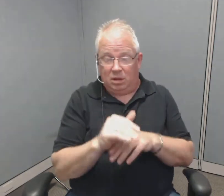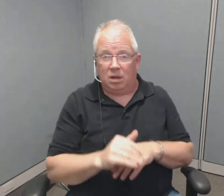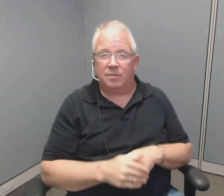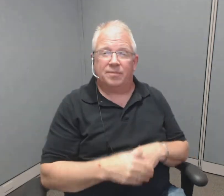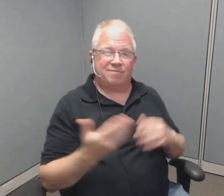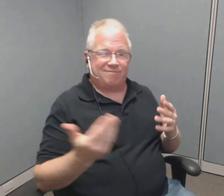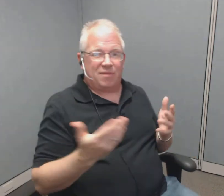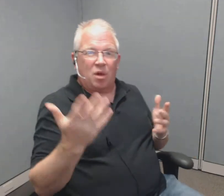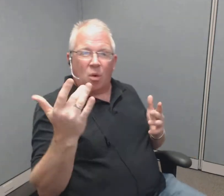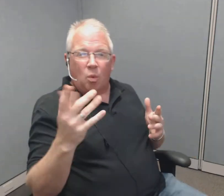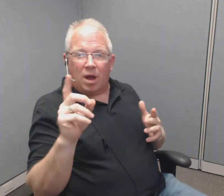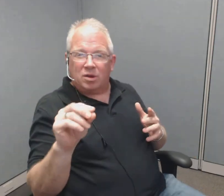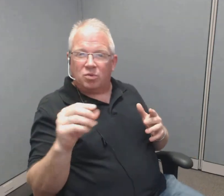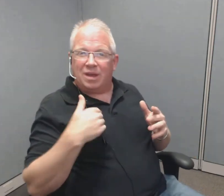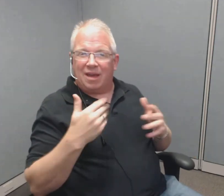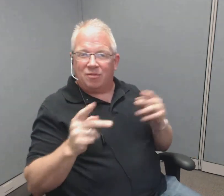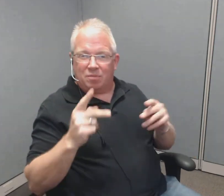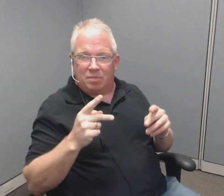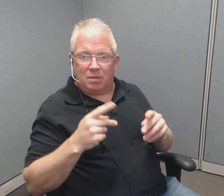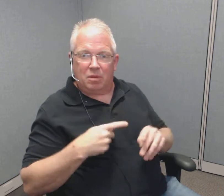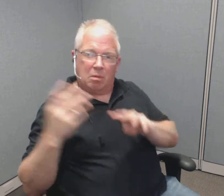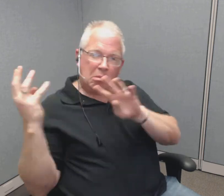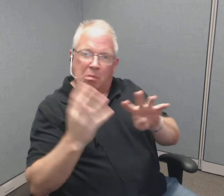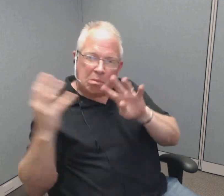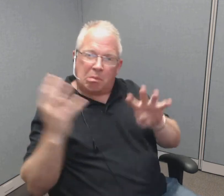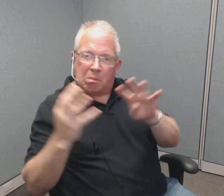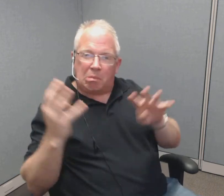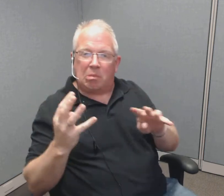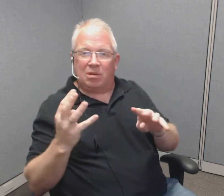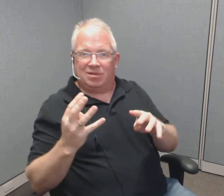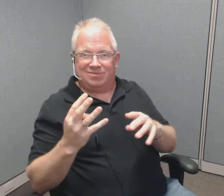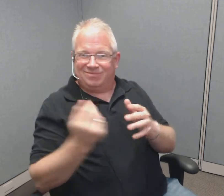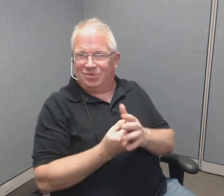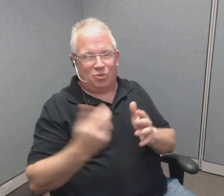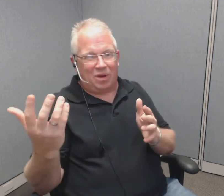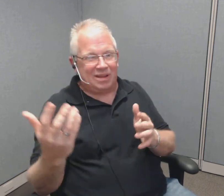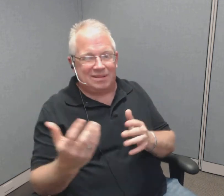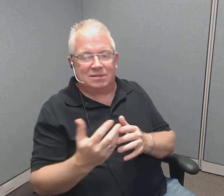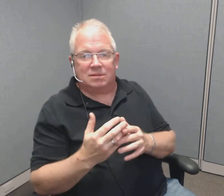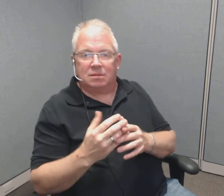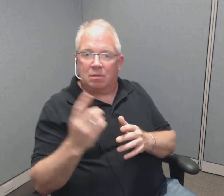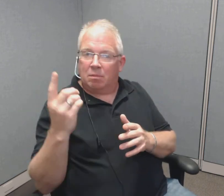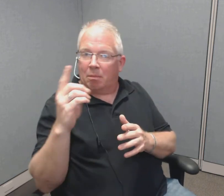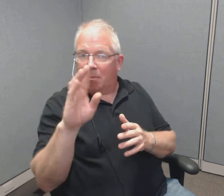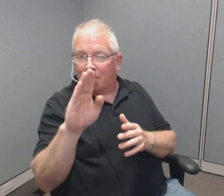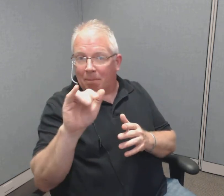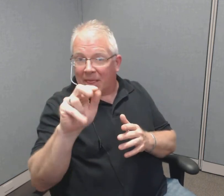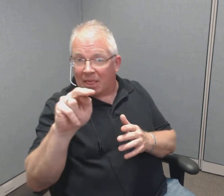have people being treated like cattle herd? That's waste. And the billions of dollars that's being wasted each